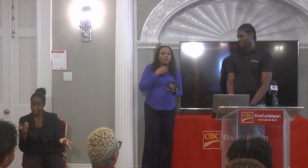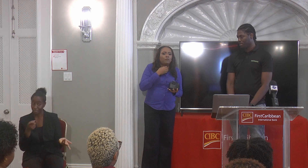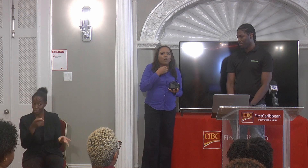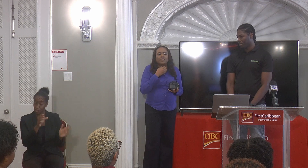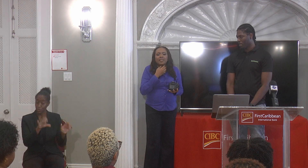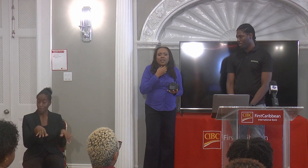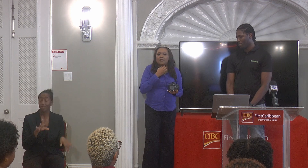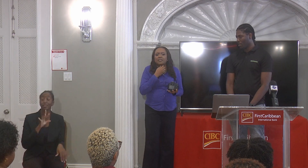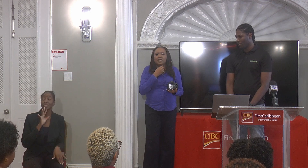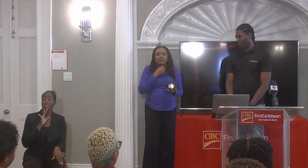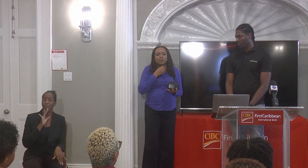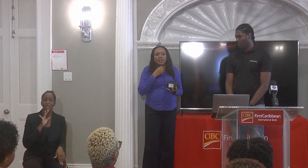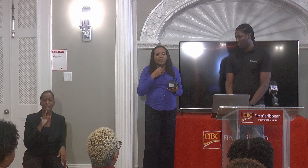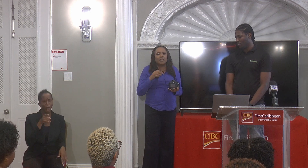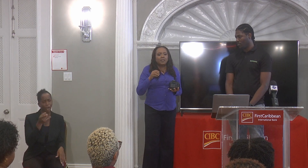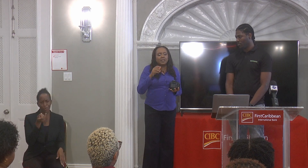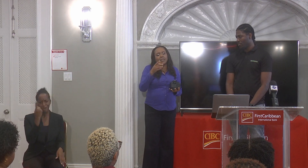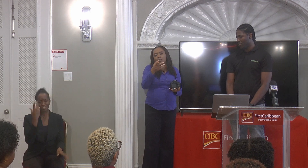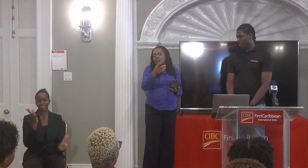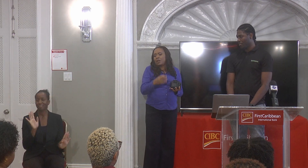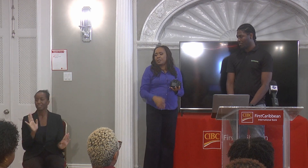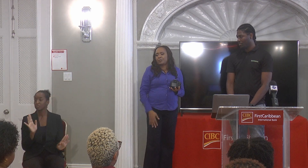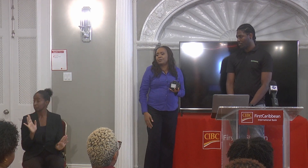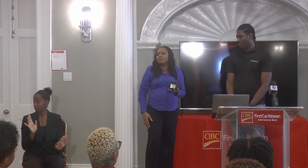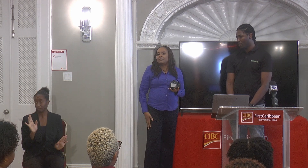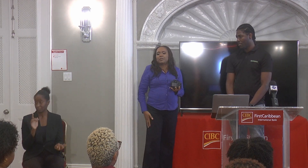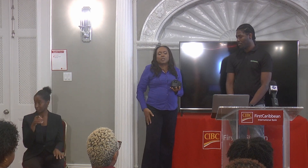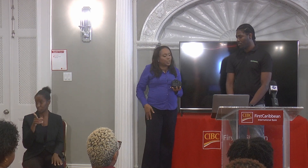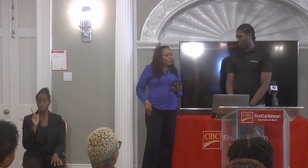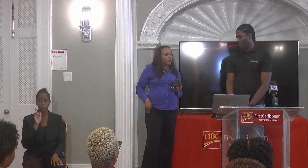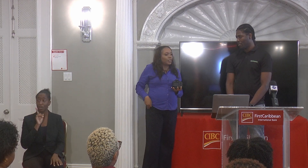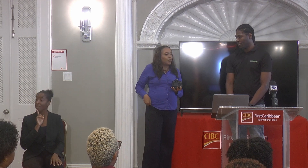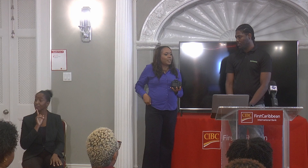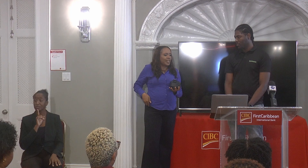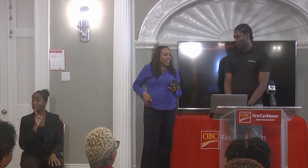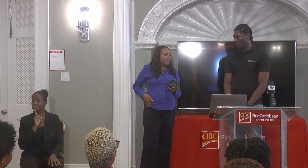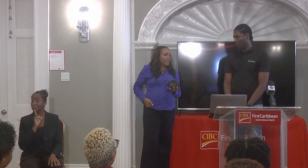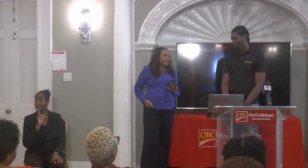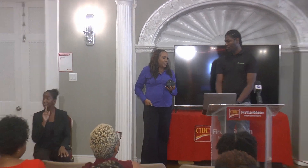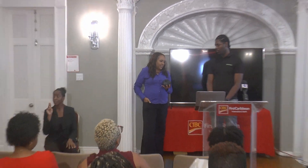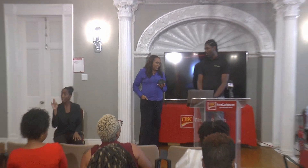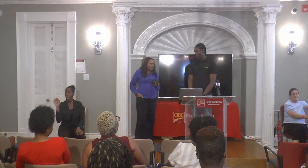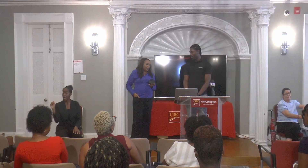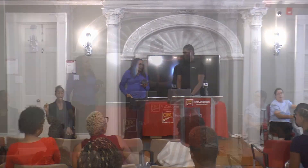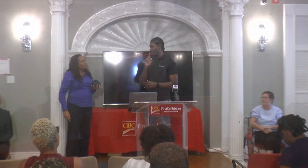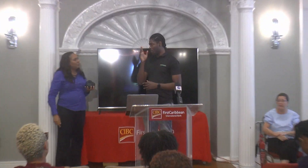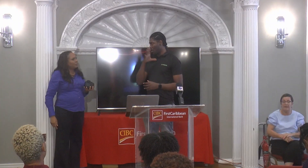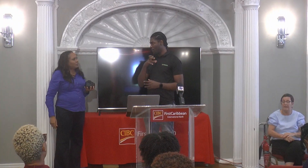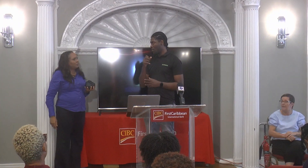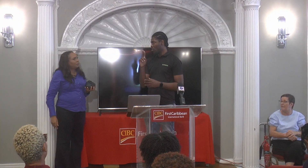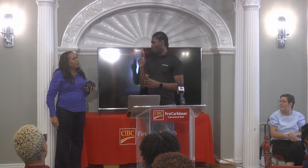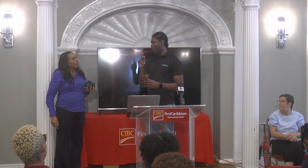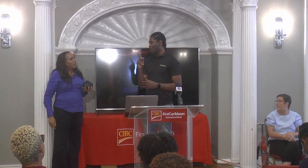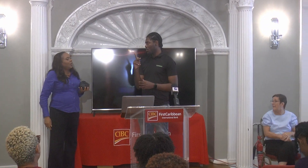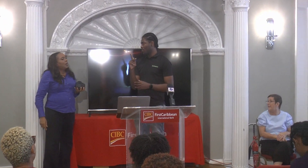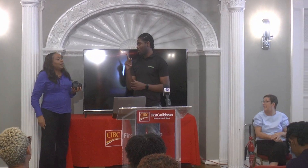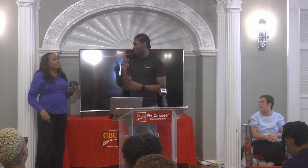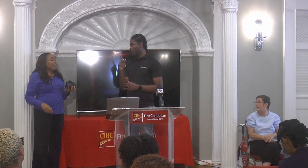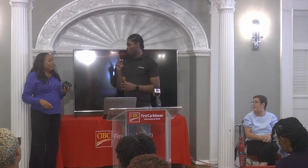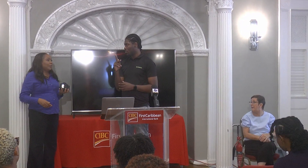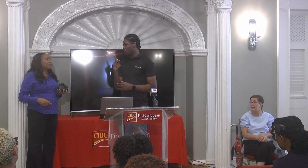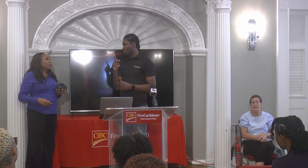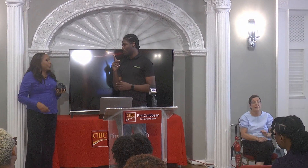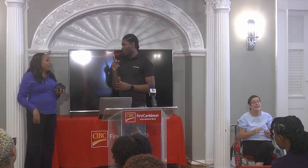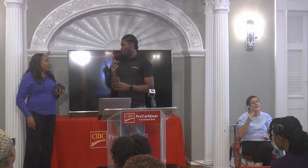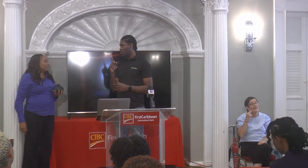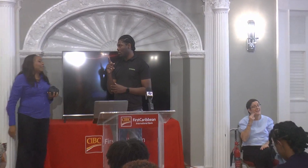or your voice they can understand a little bit, they say, no, not you. You are not going to get any benefits. A